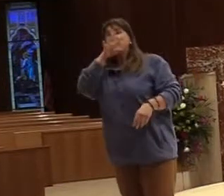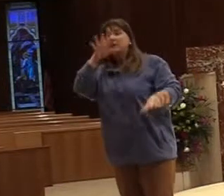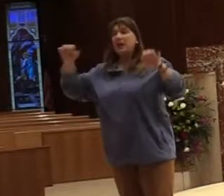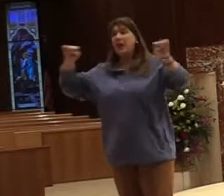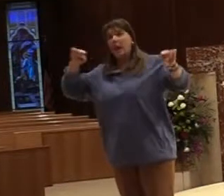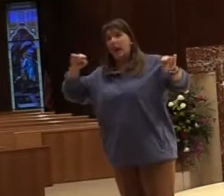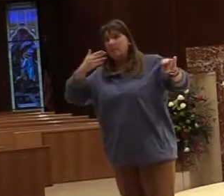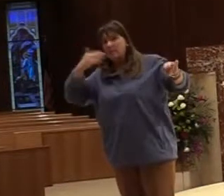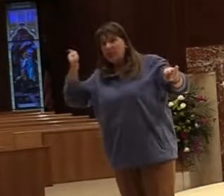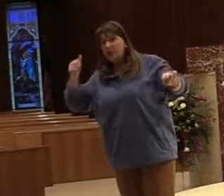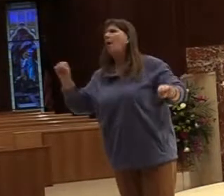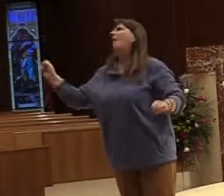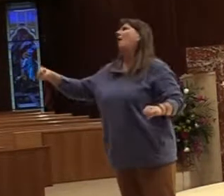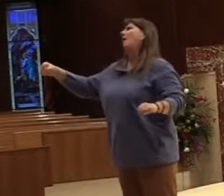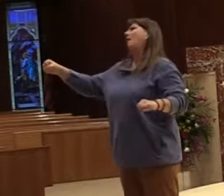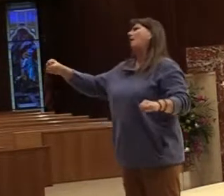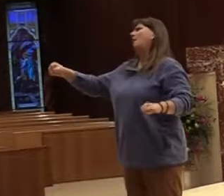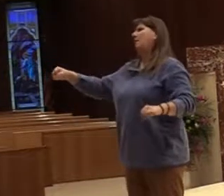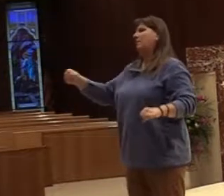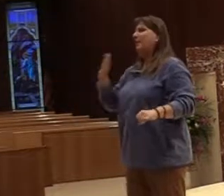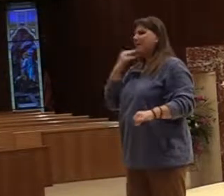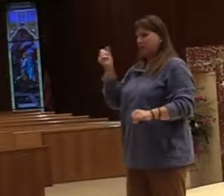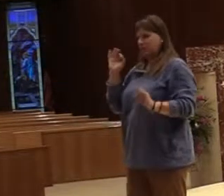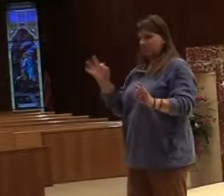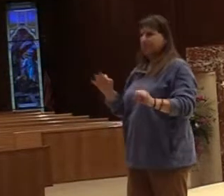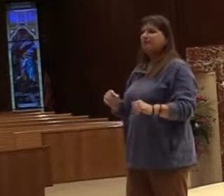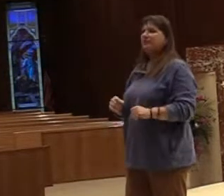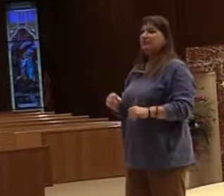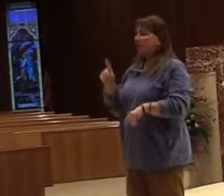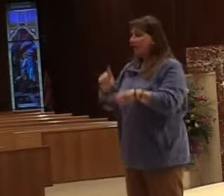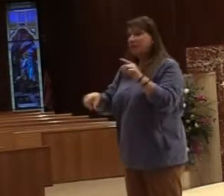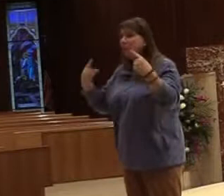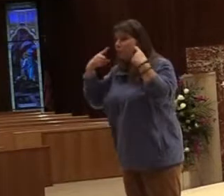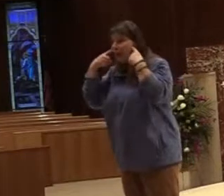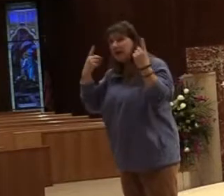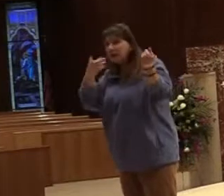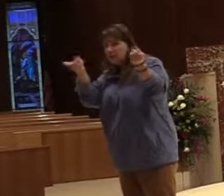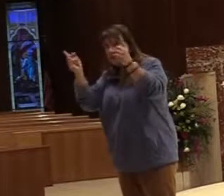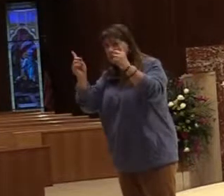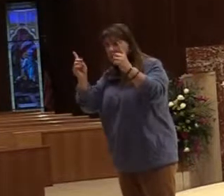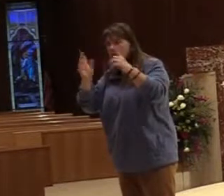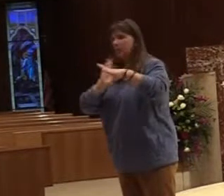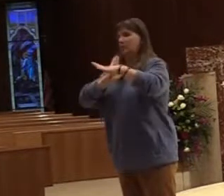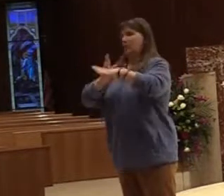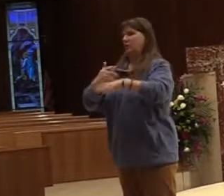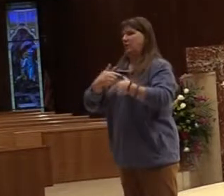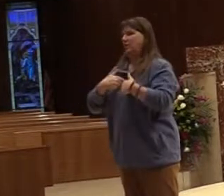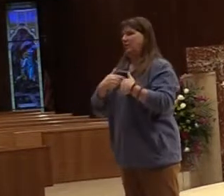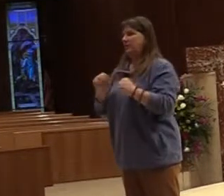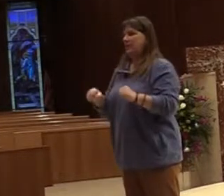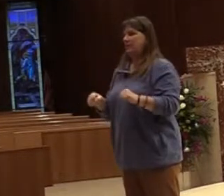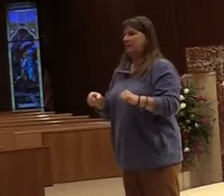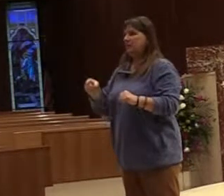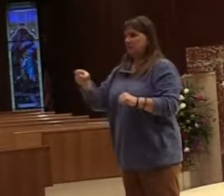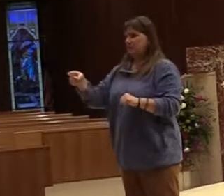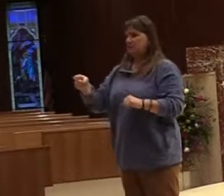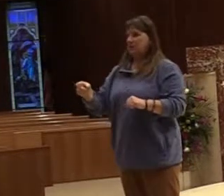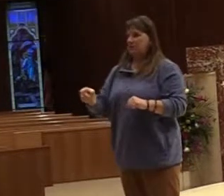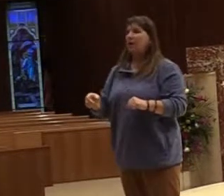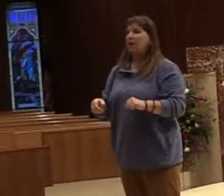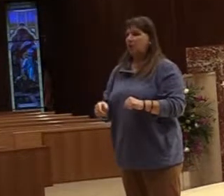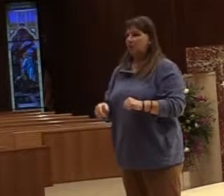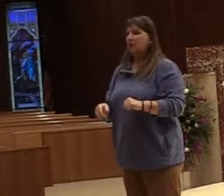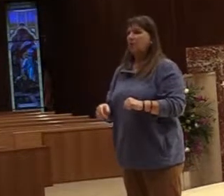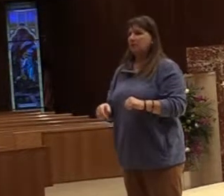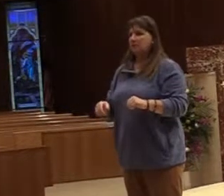that better? Okay. Yes. Yeah? Cool. If you can't hear me, feel free to interrupt me halfway through. But we'll start with our pop